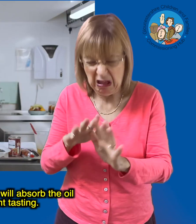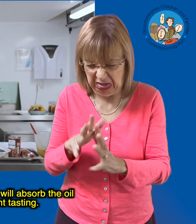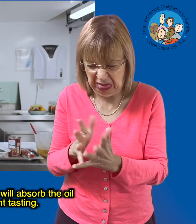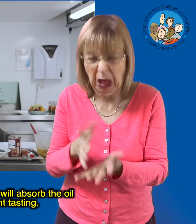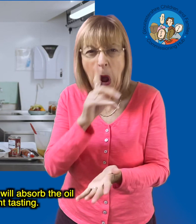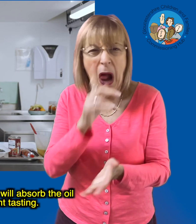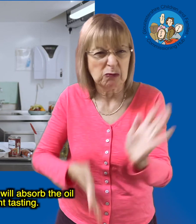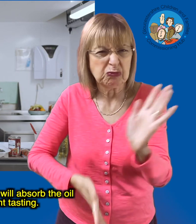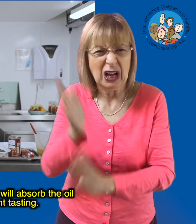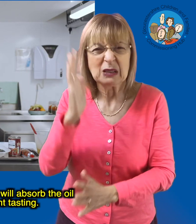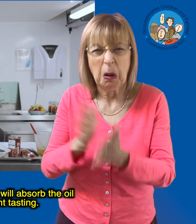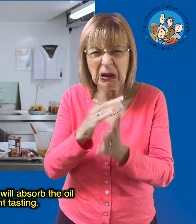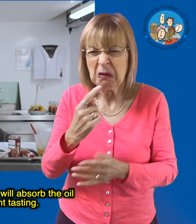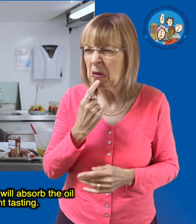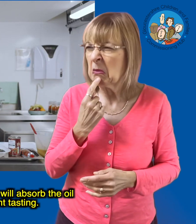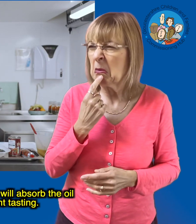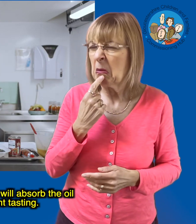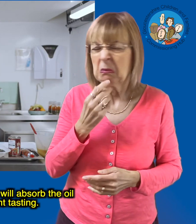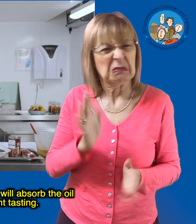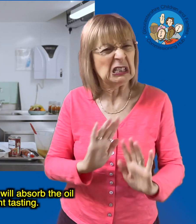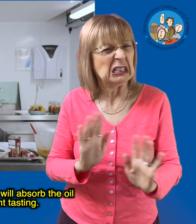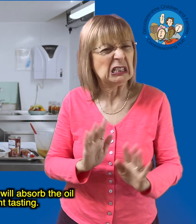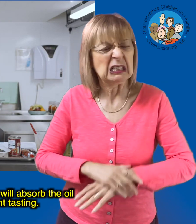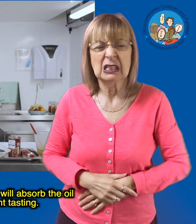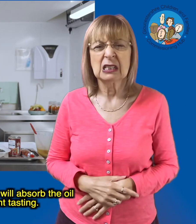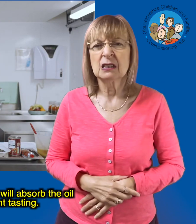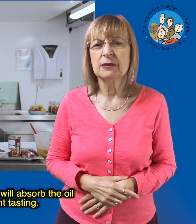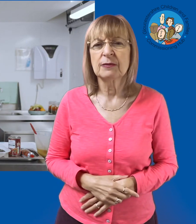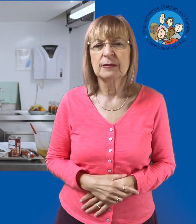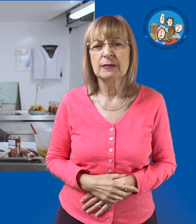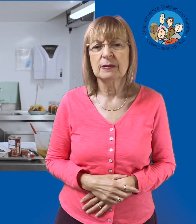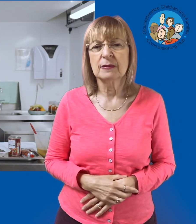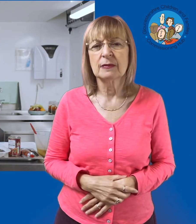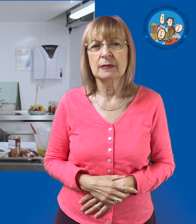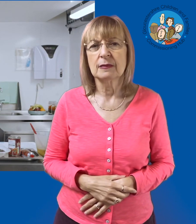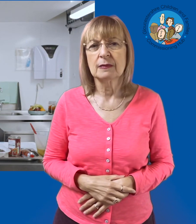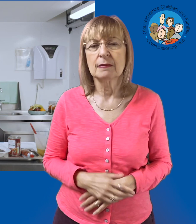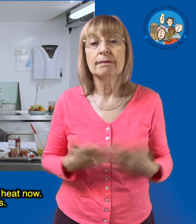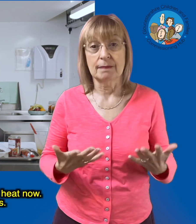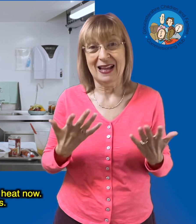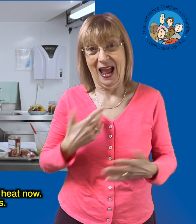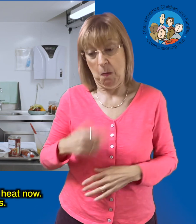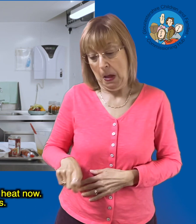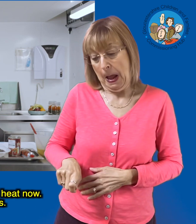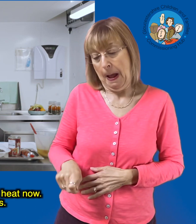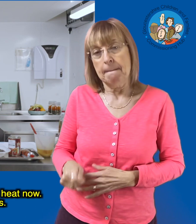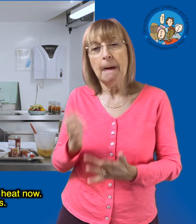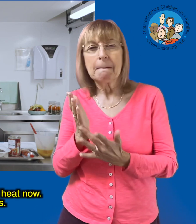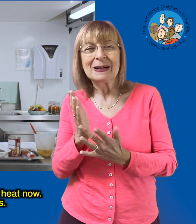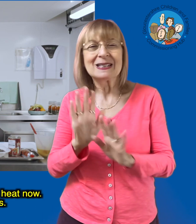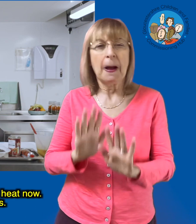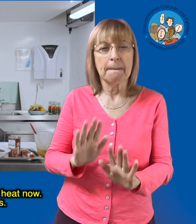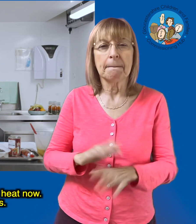would absorb the oil and it'd be a bit greasy and not as pleasant tasting. So I'm just going to turn it up to a medium